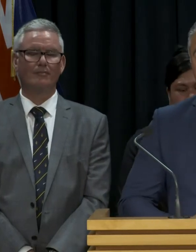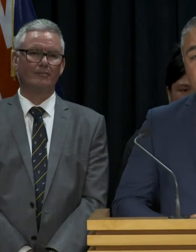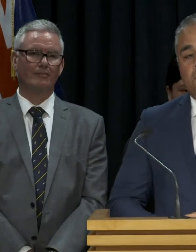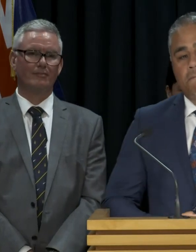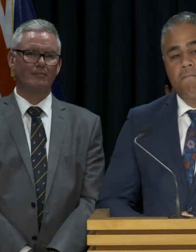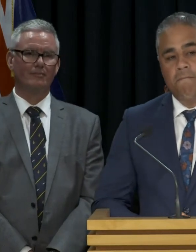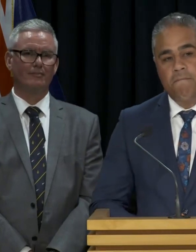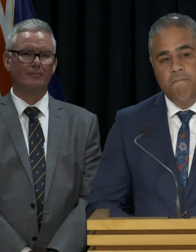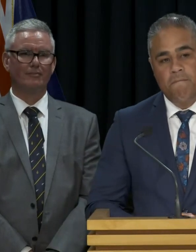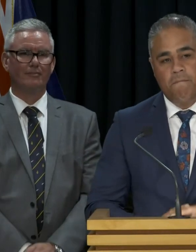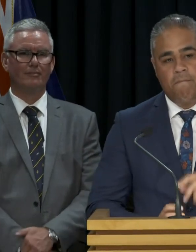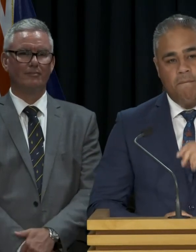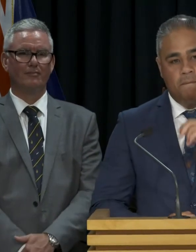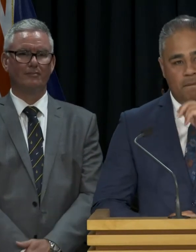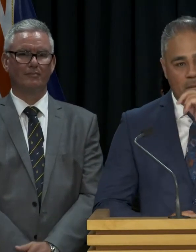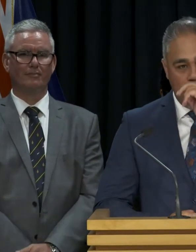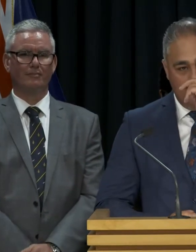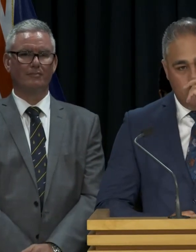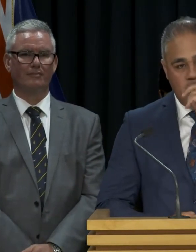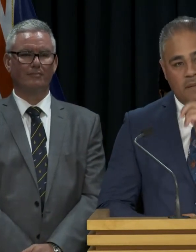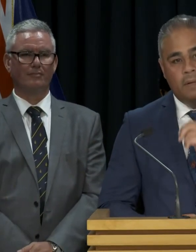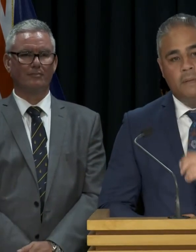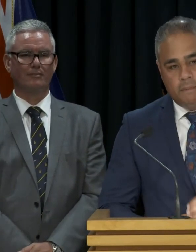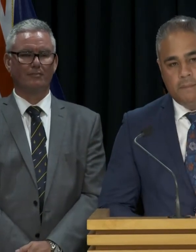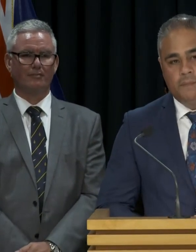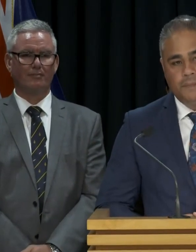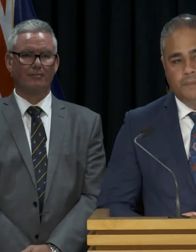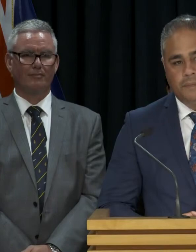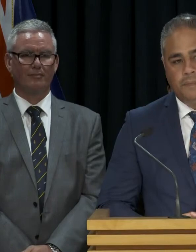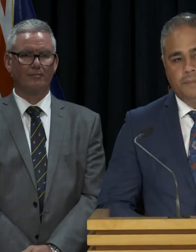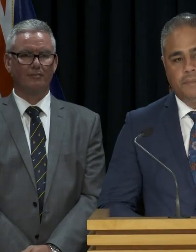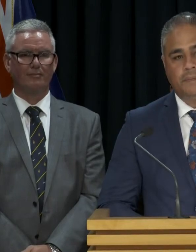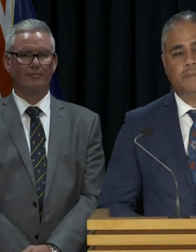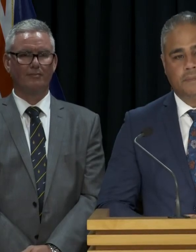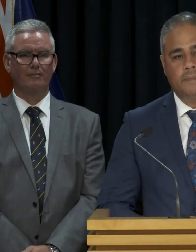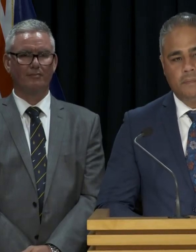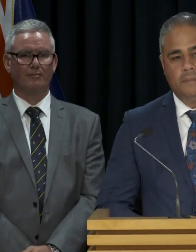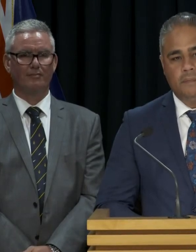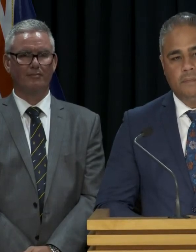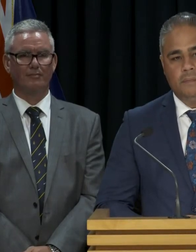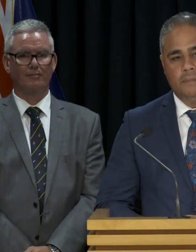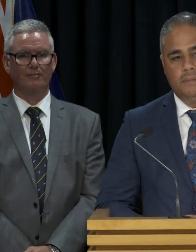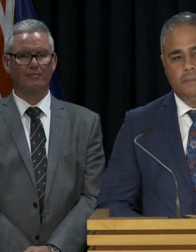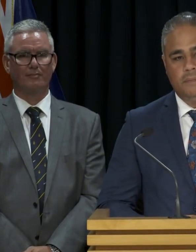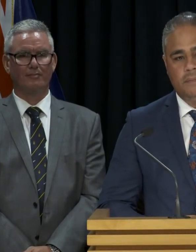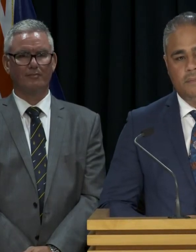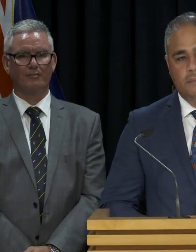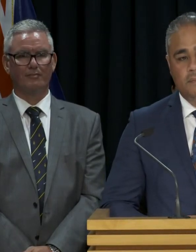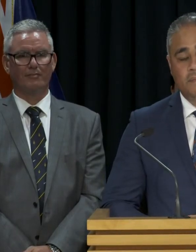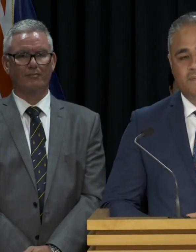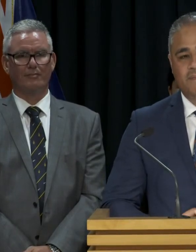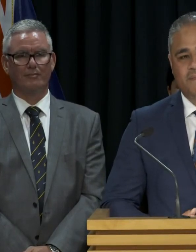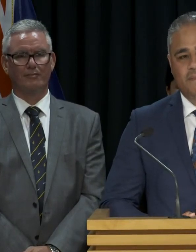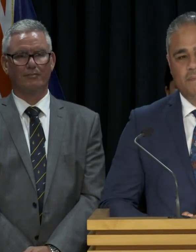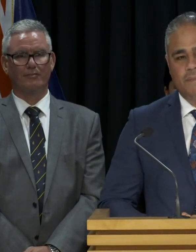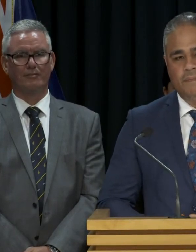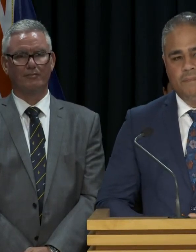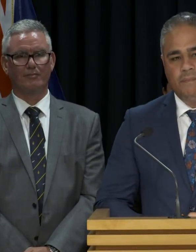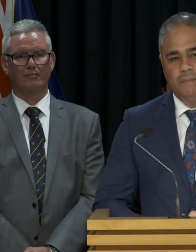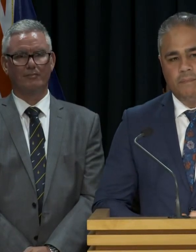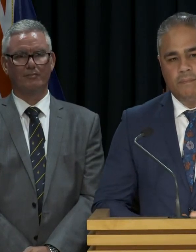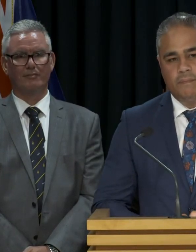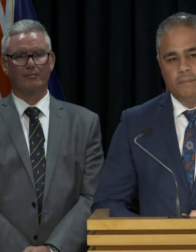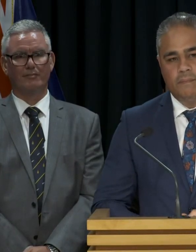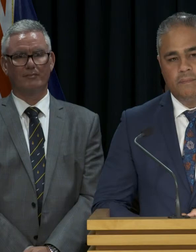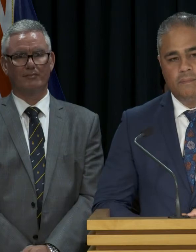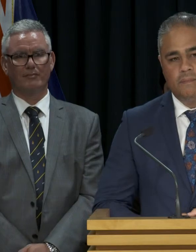housing, you're now charged with facing probably two of the biggest problems facing Māori and poverty within Māori.